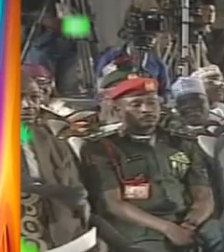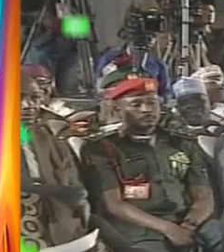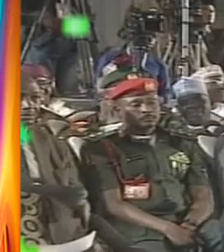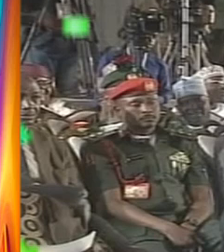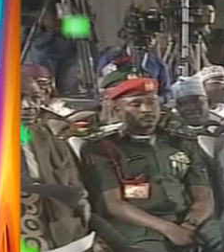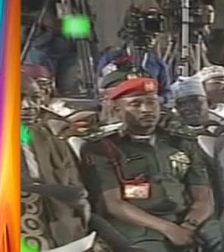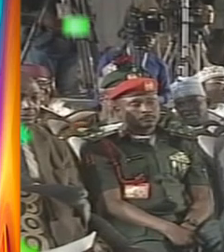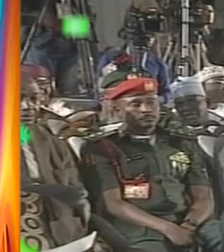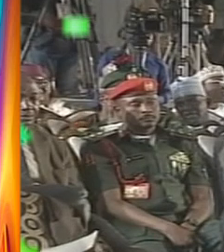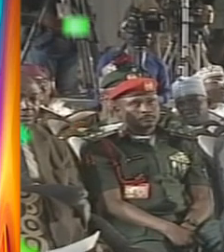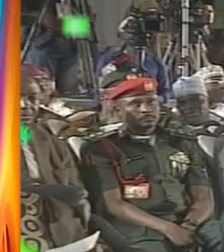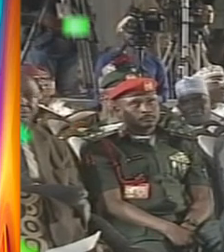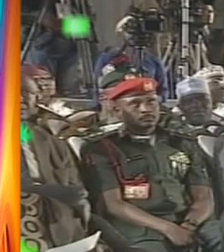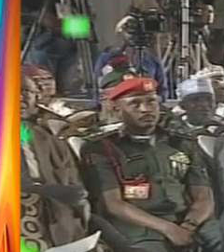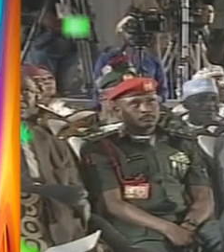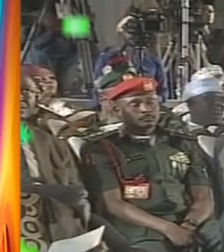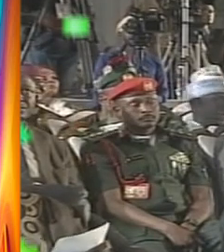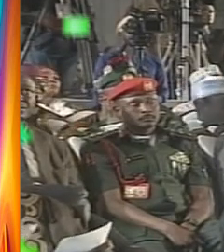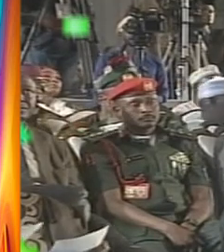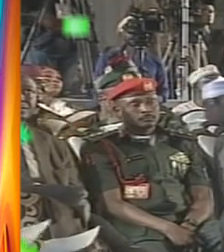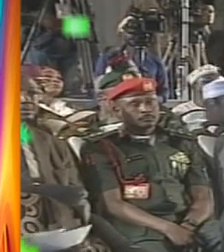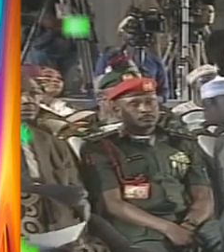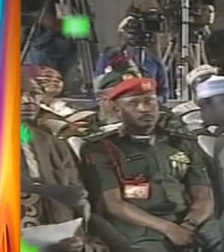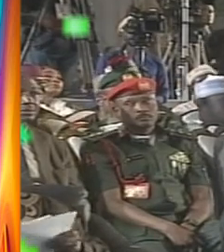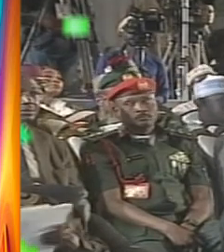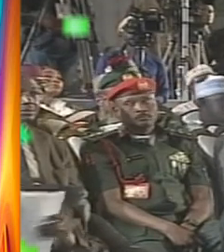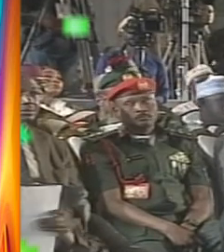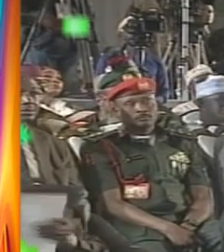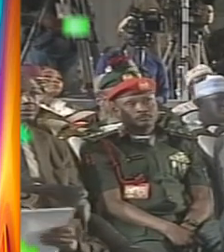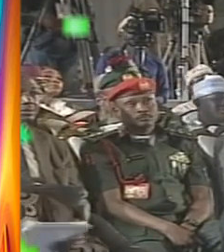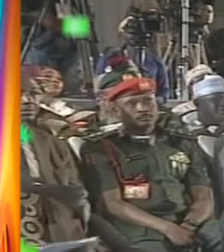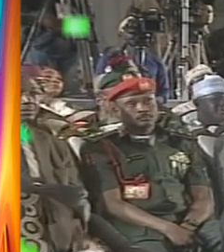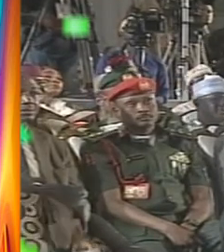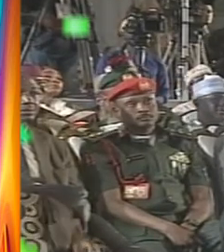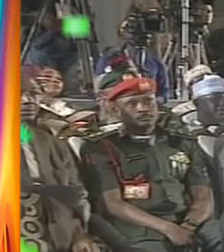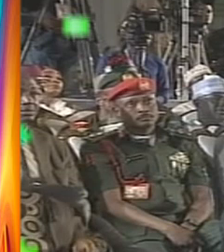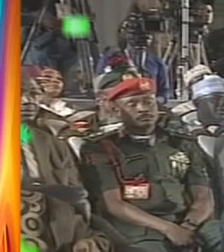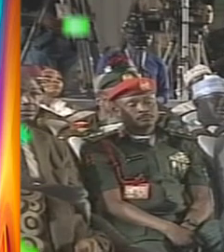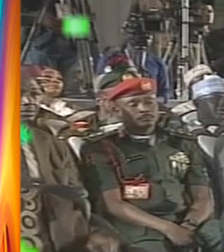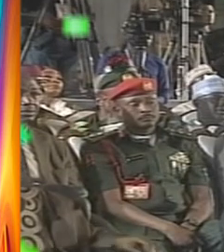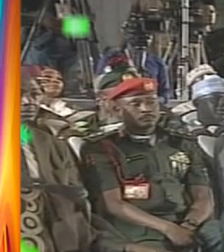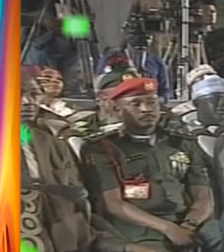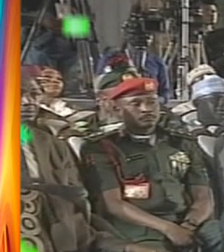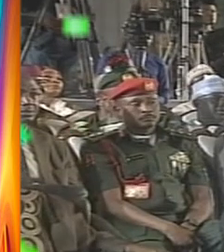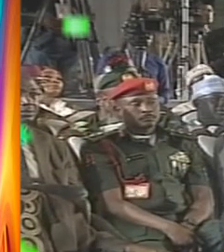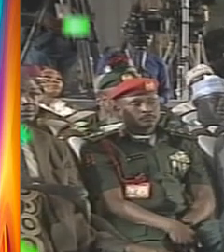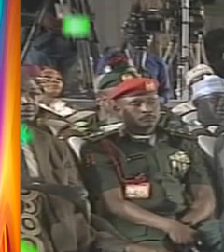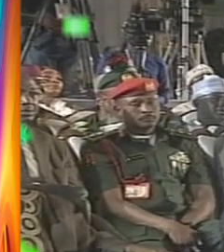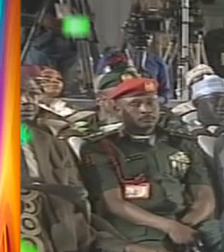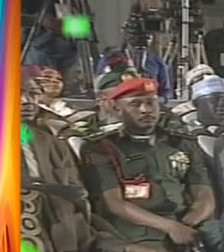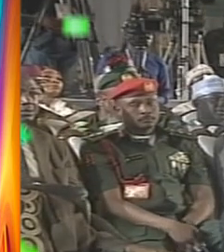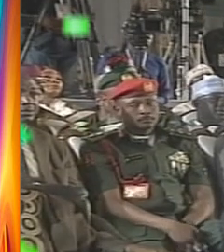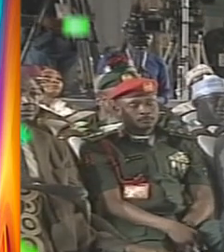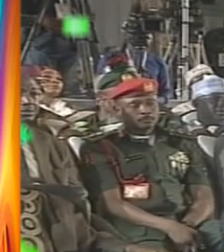Your Excellencies, Mr. President and the Vice President and our